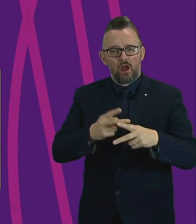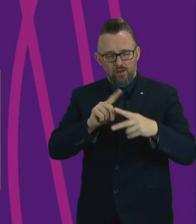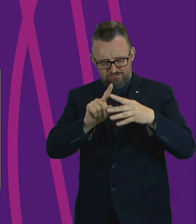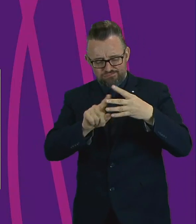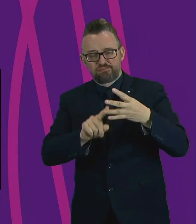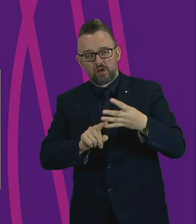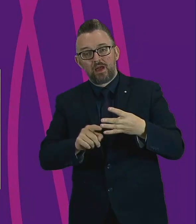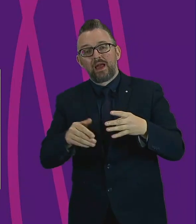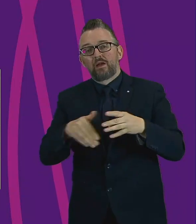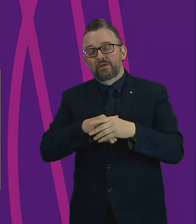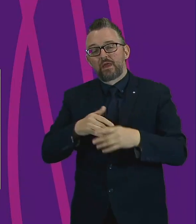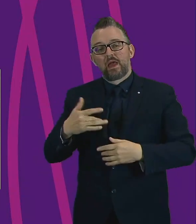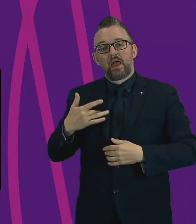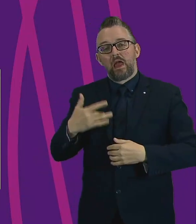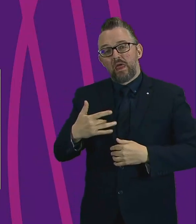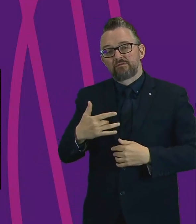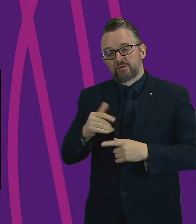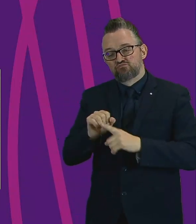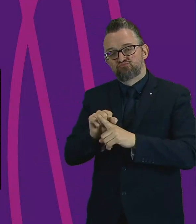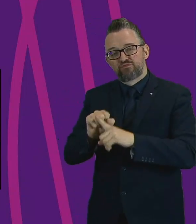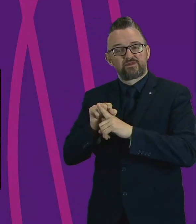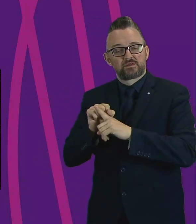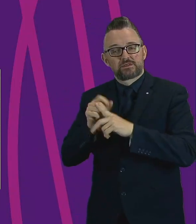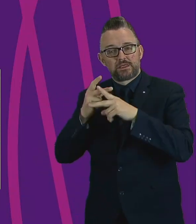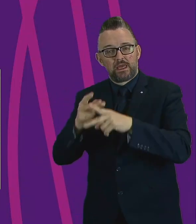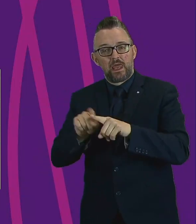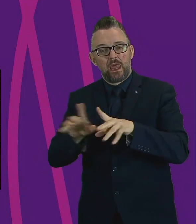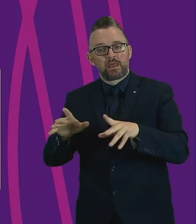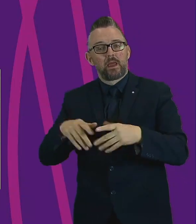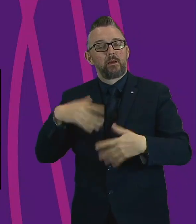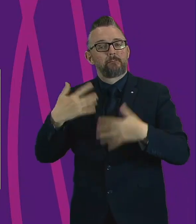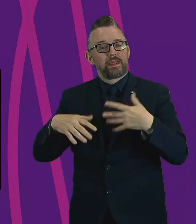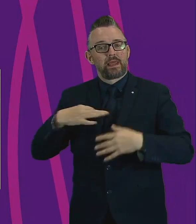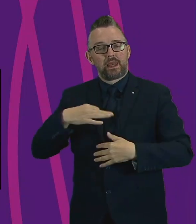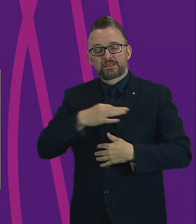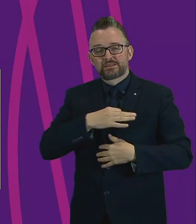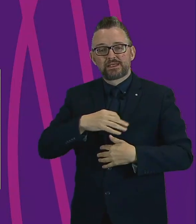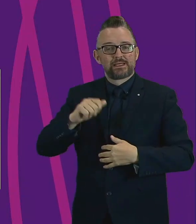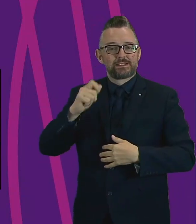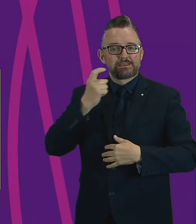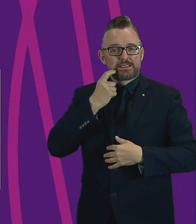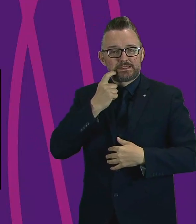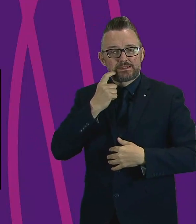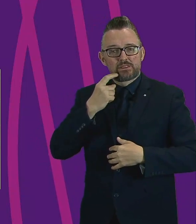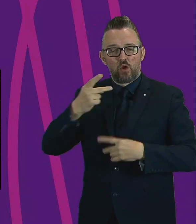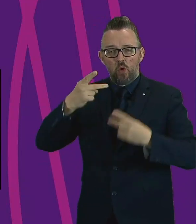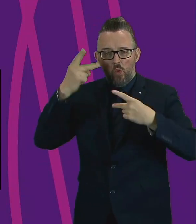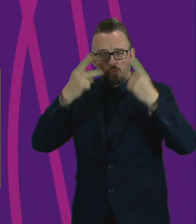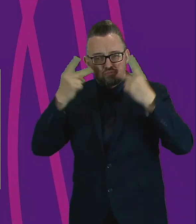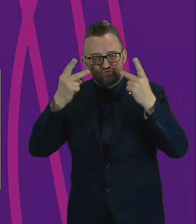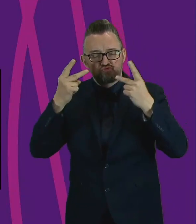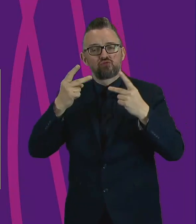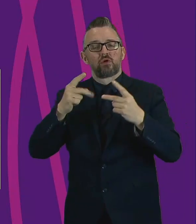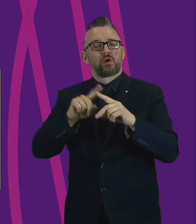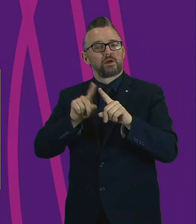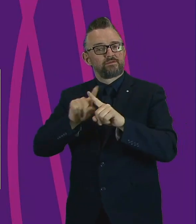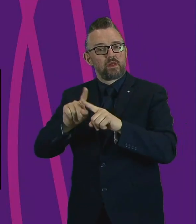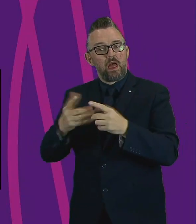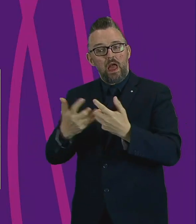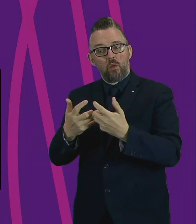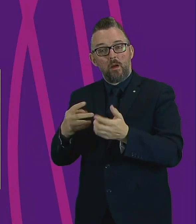of life and preventative care services, such as pain clinics, dental care, optometry, and the planning for the return